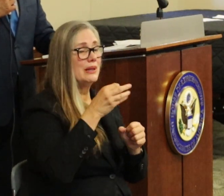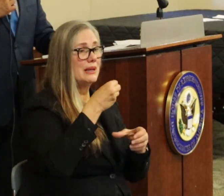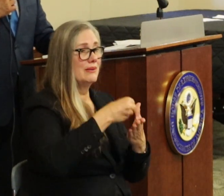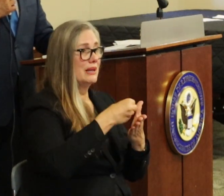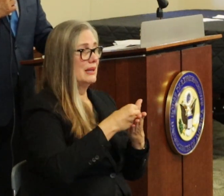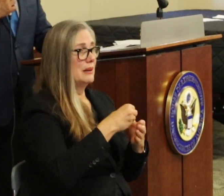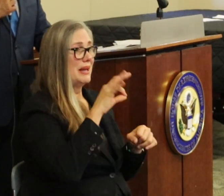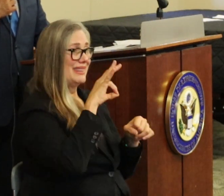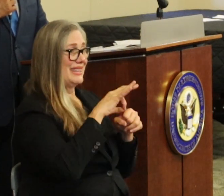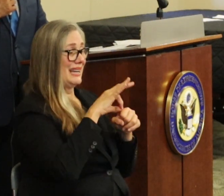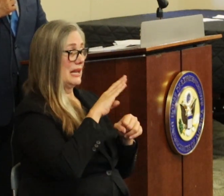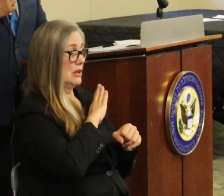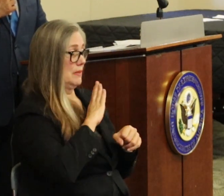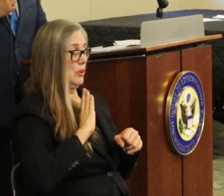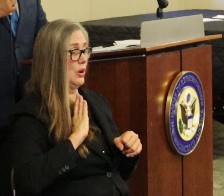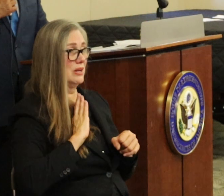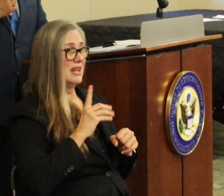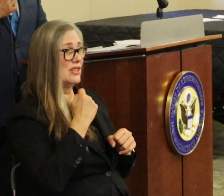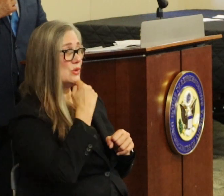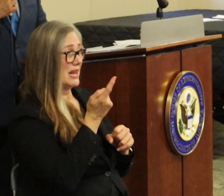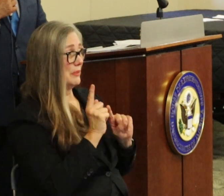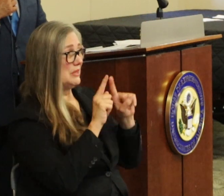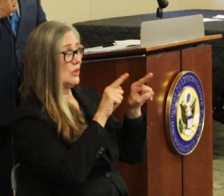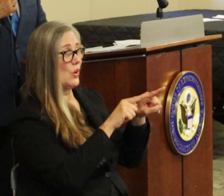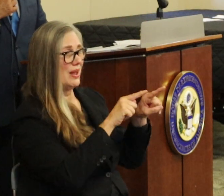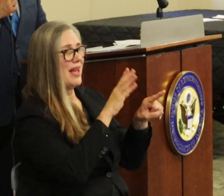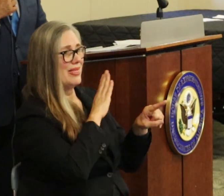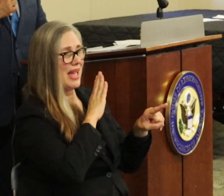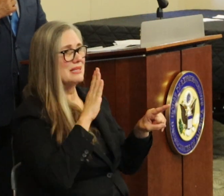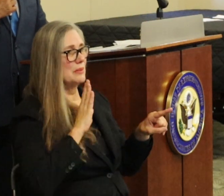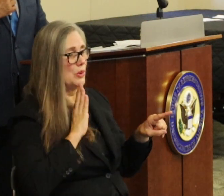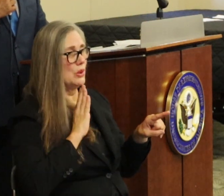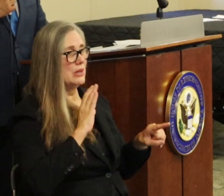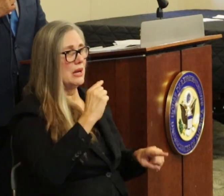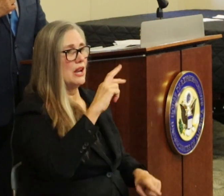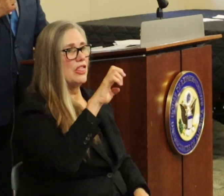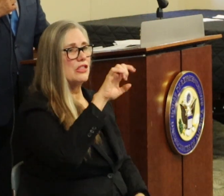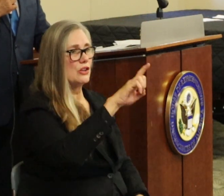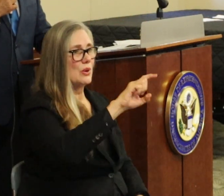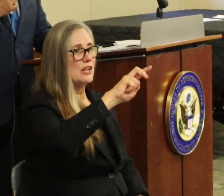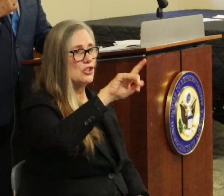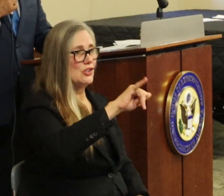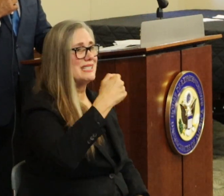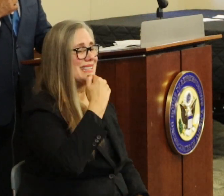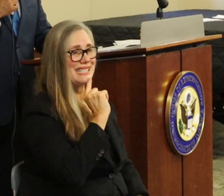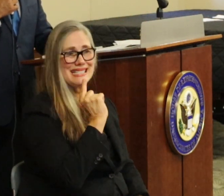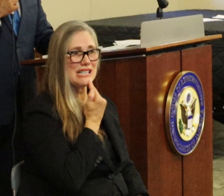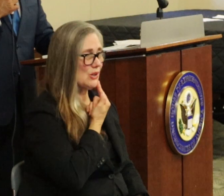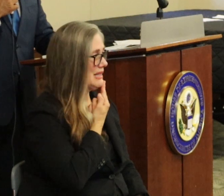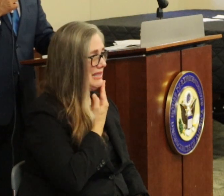that the elected board that you're directing us to is the board that the grand jury just said is